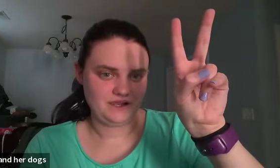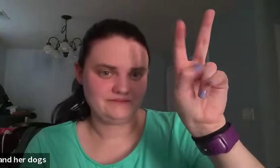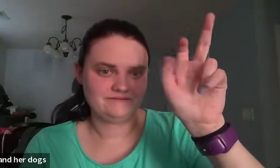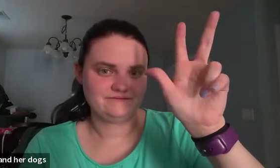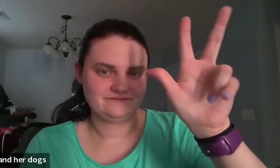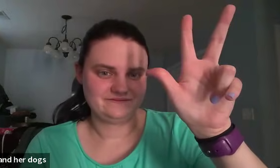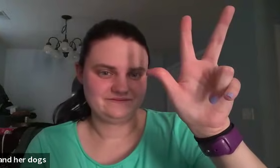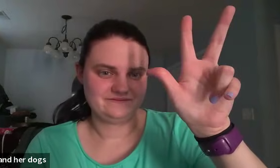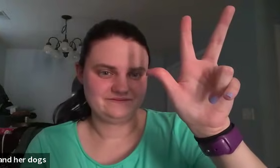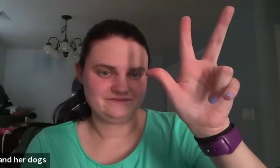3.